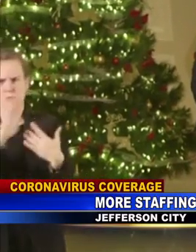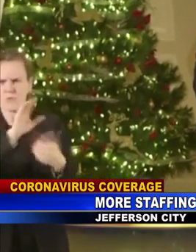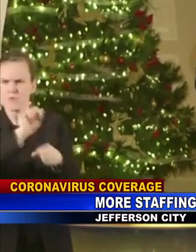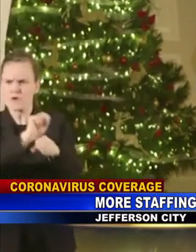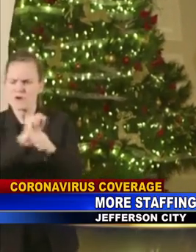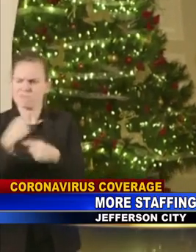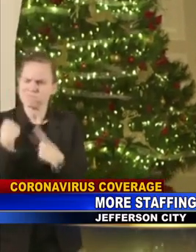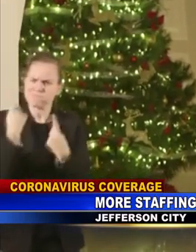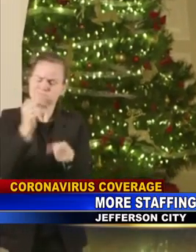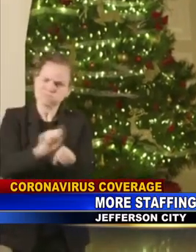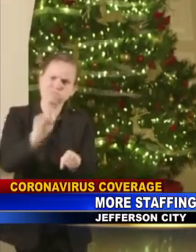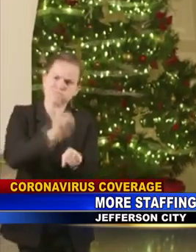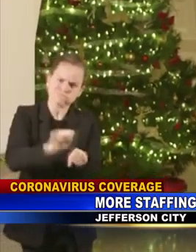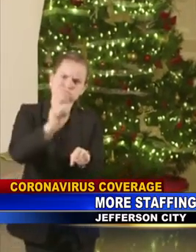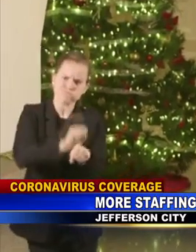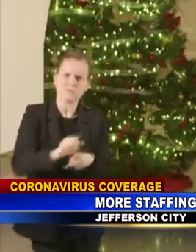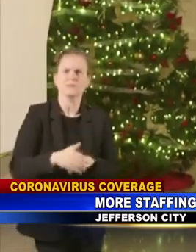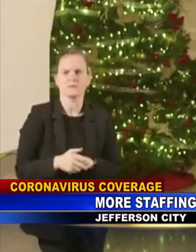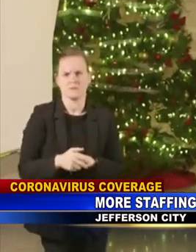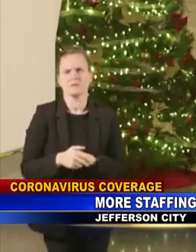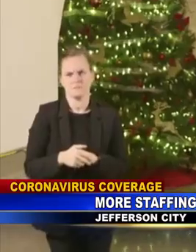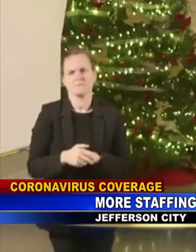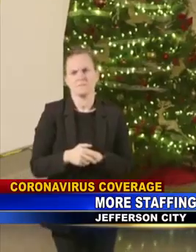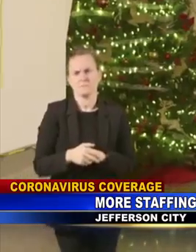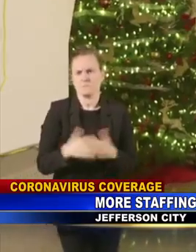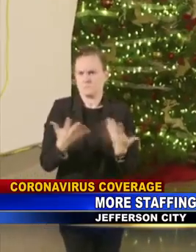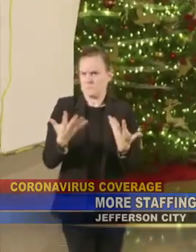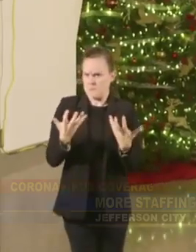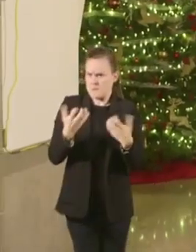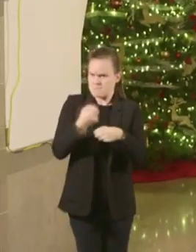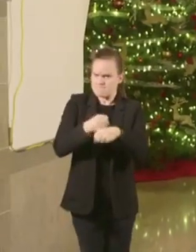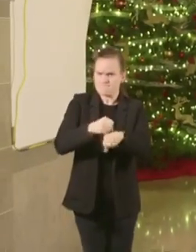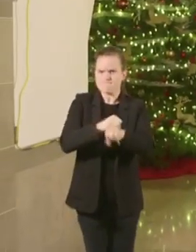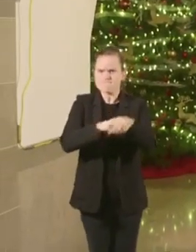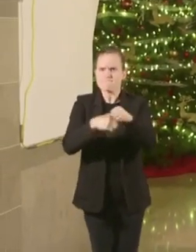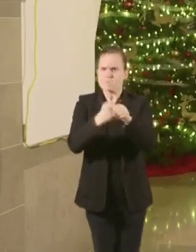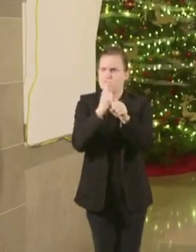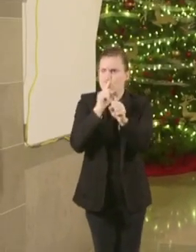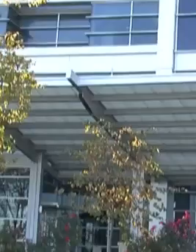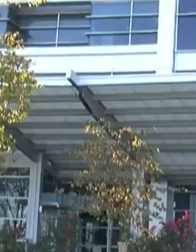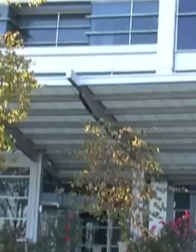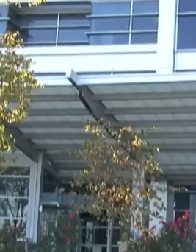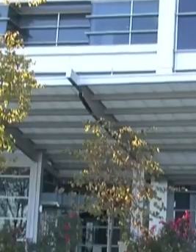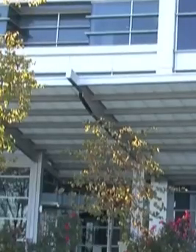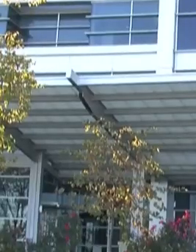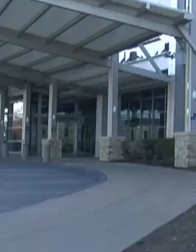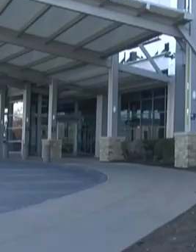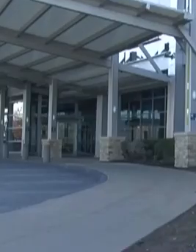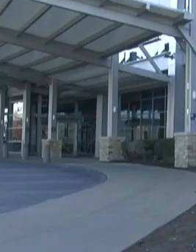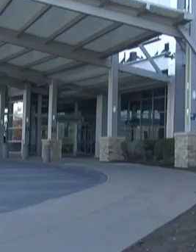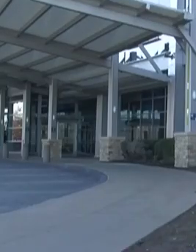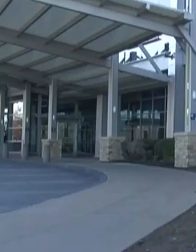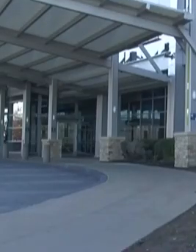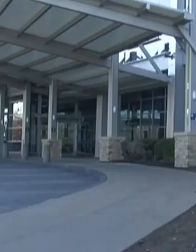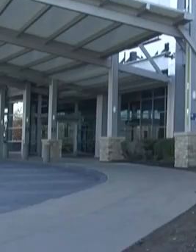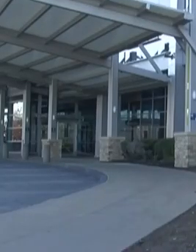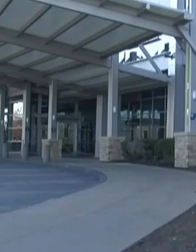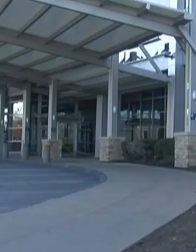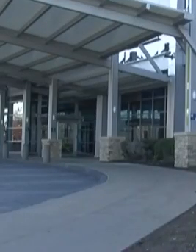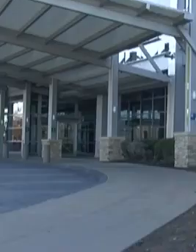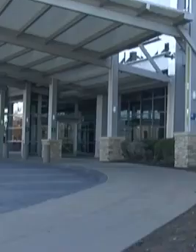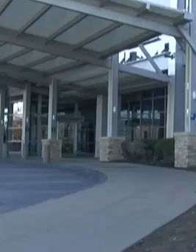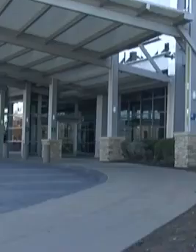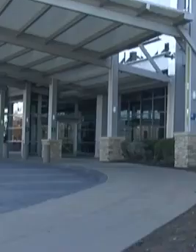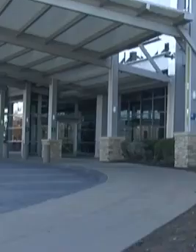registered nurses, respiratory therapists, and certified nurse assistants. The governor's office says the plan will add nearly